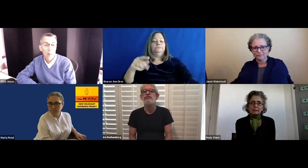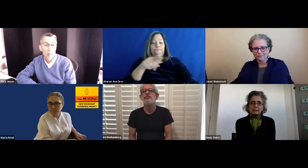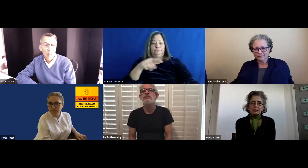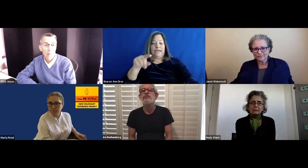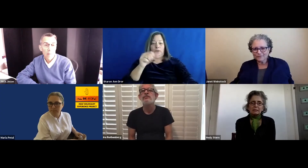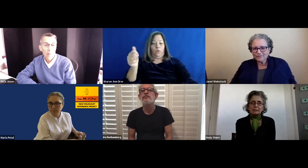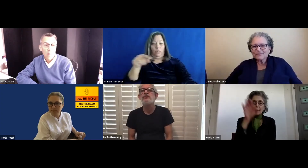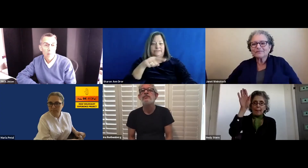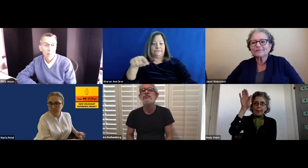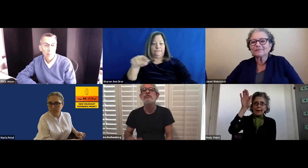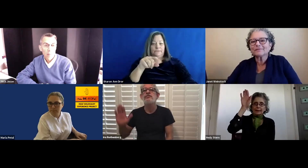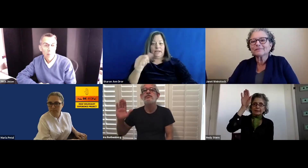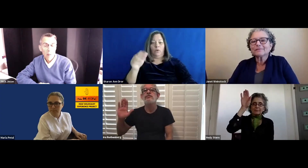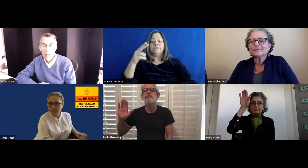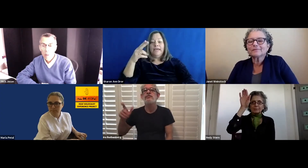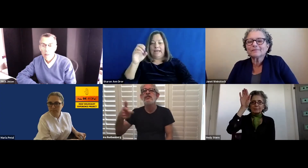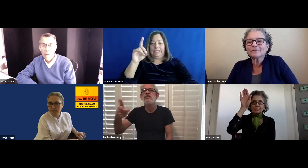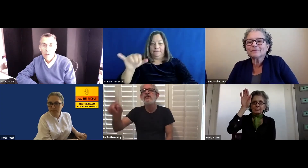you. Anyone else?